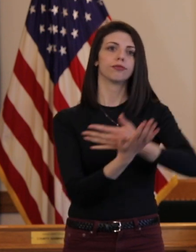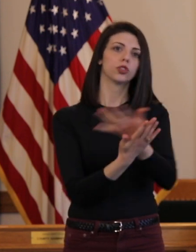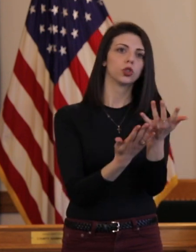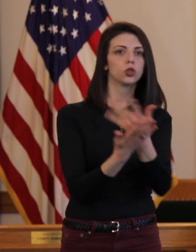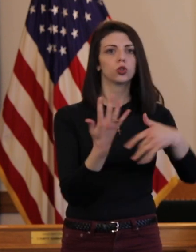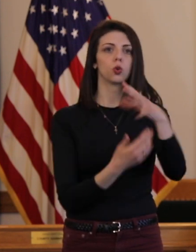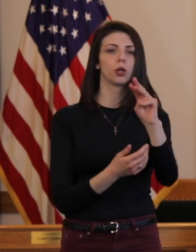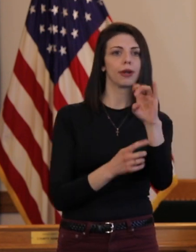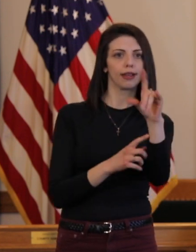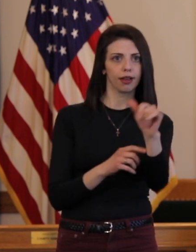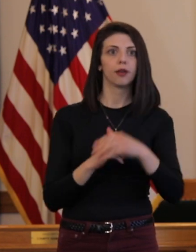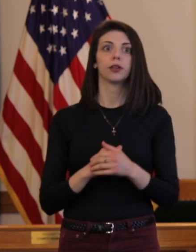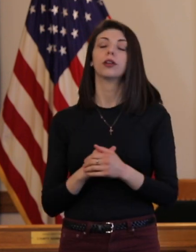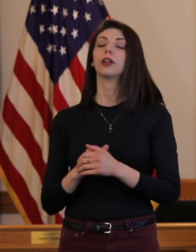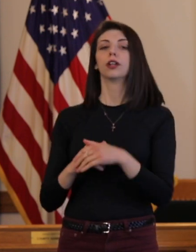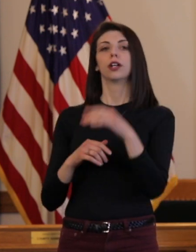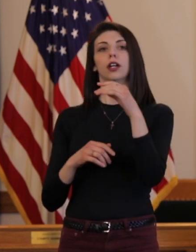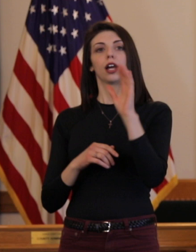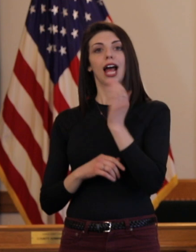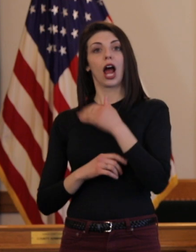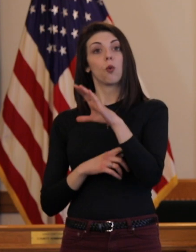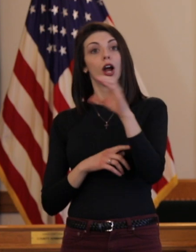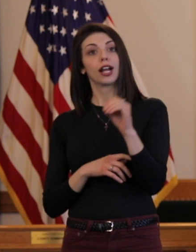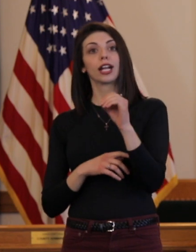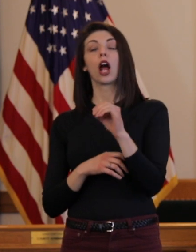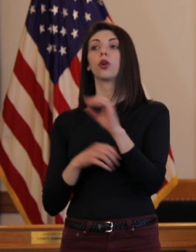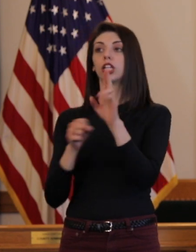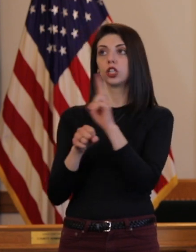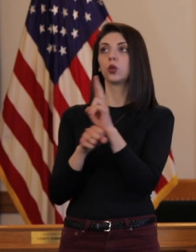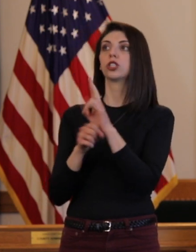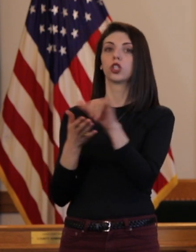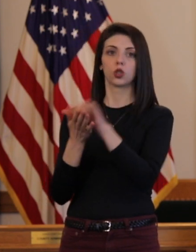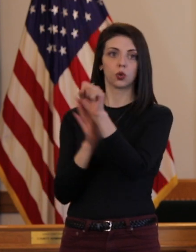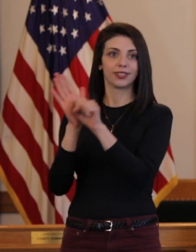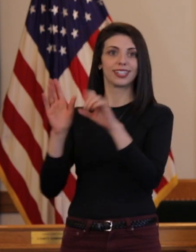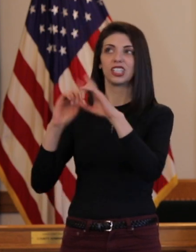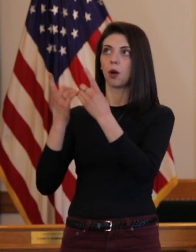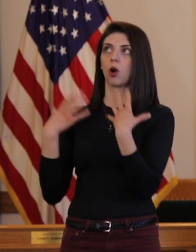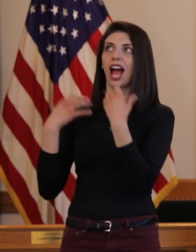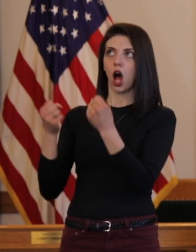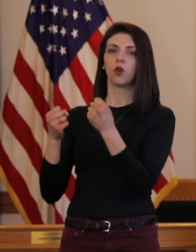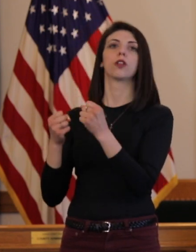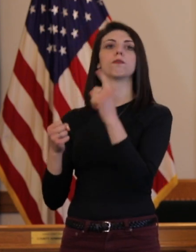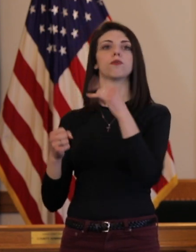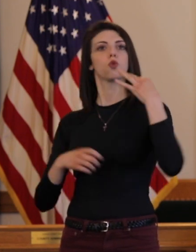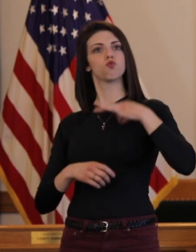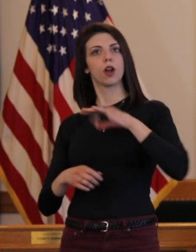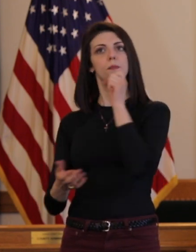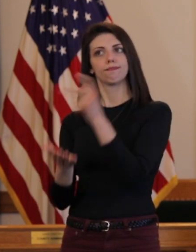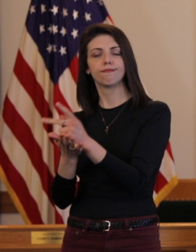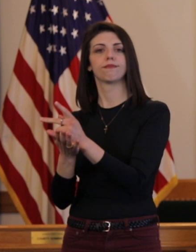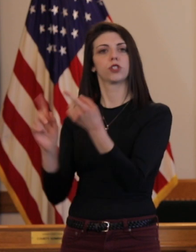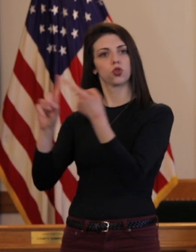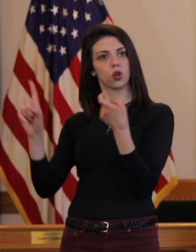Oswego County Health Department reports on cases that are confirmed by the New York State Department of Health or other official sources. We must be